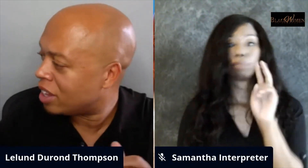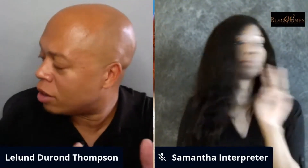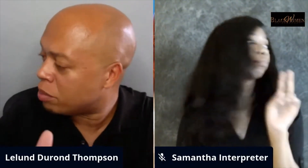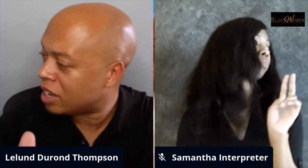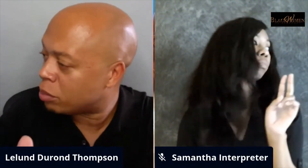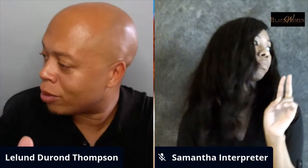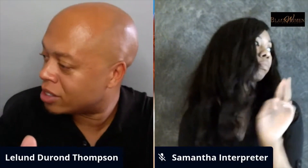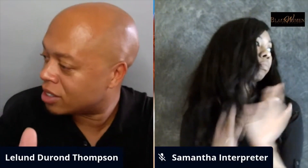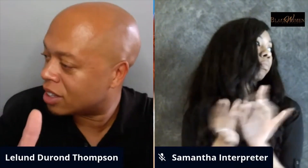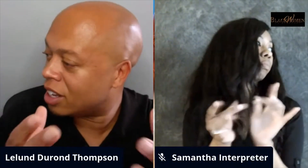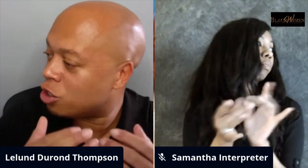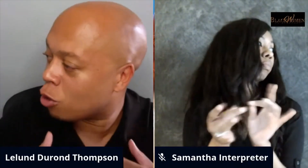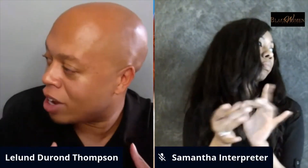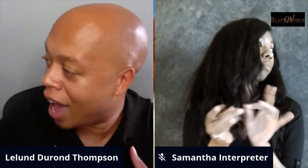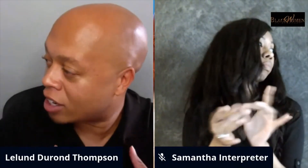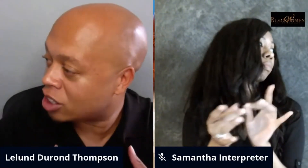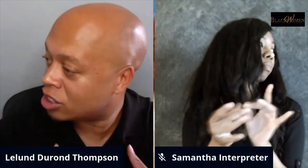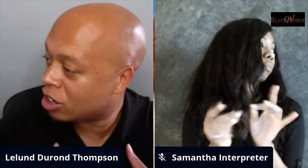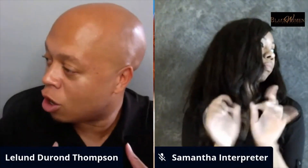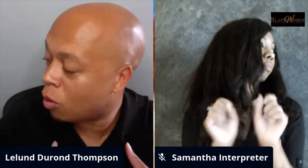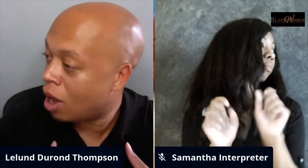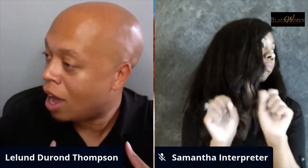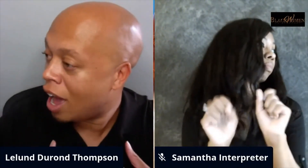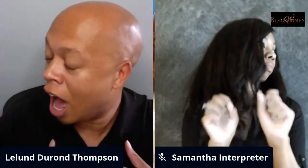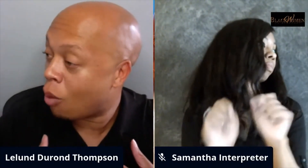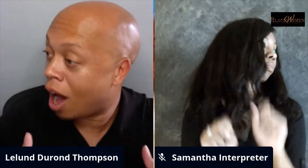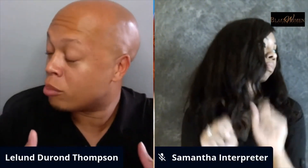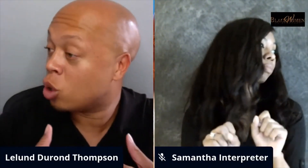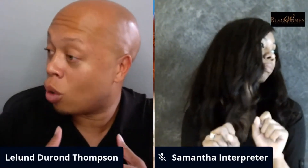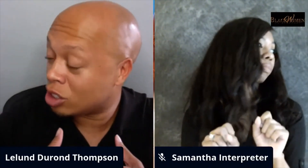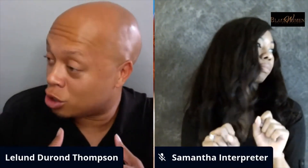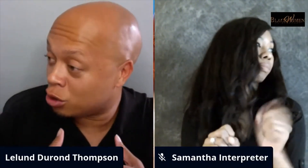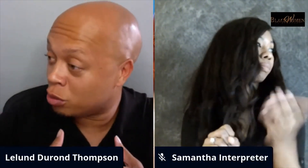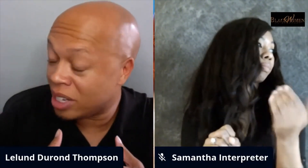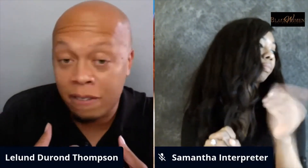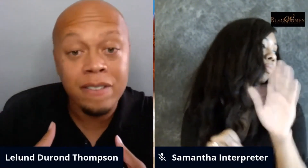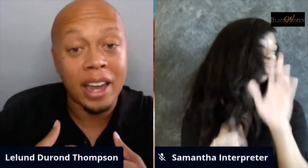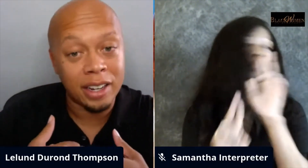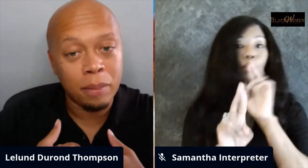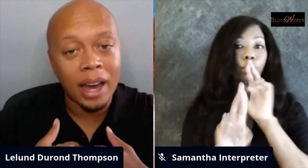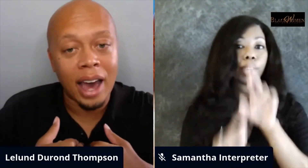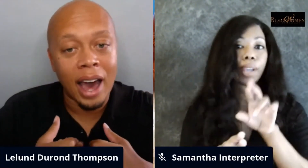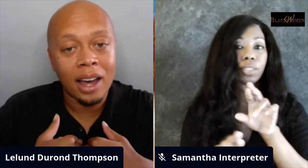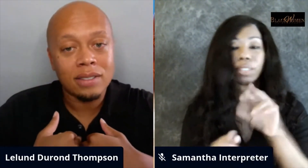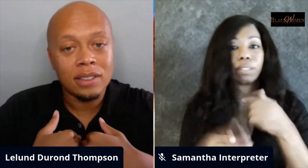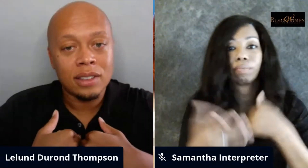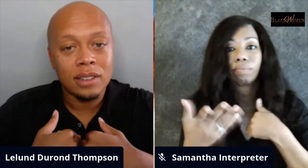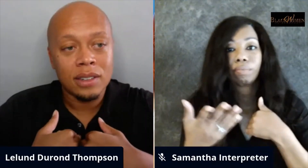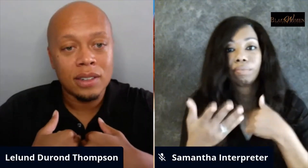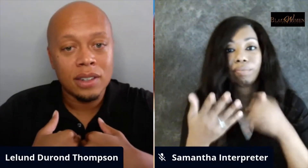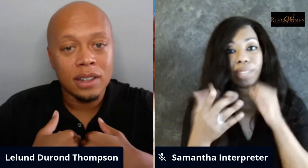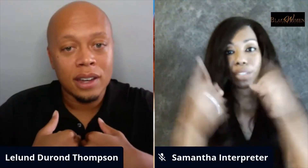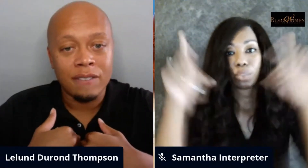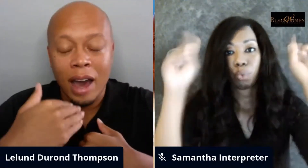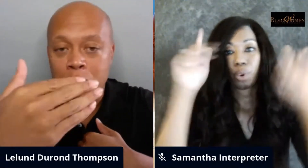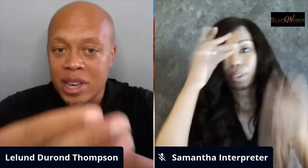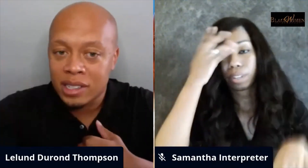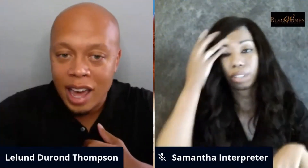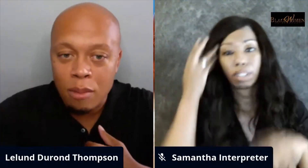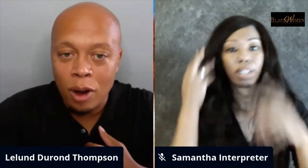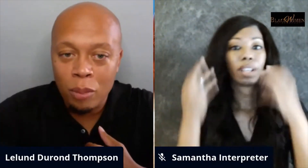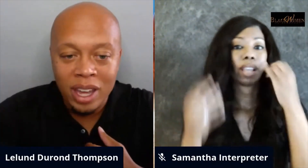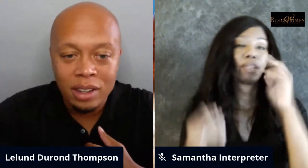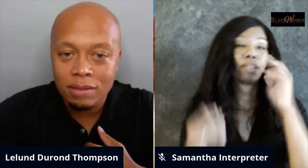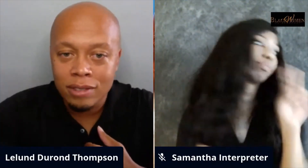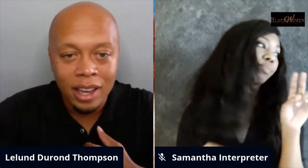you and then being present to get your reaction, to know how I'm going to be affected by that. If I miss